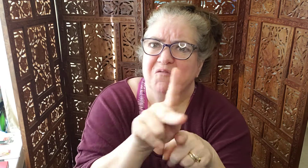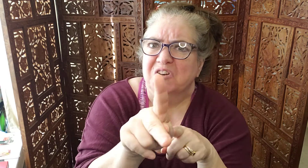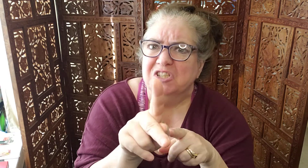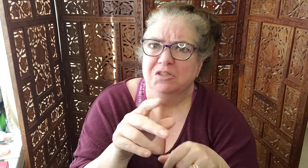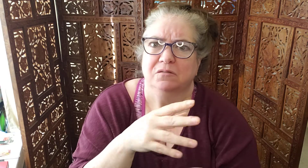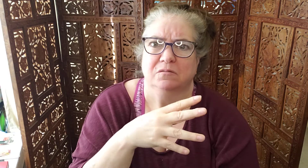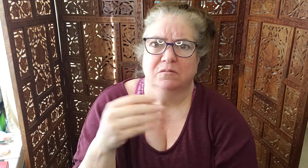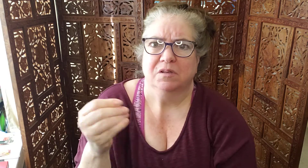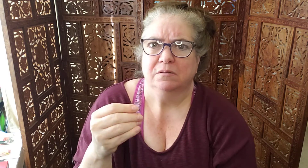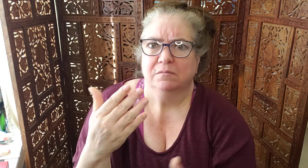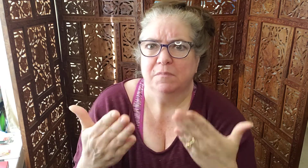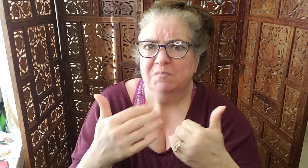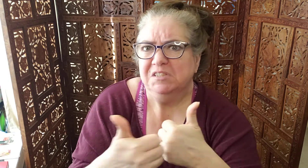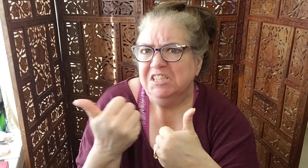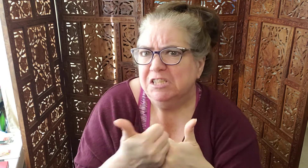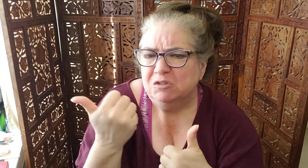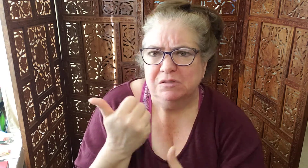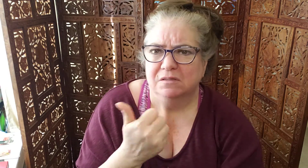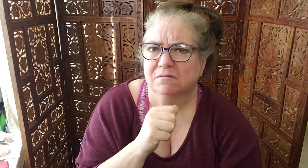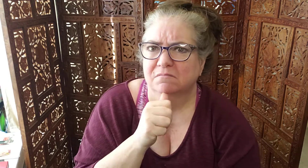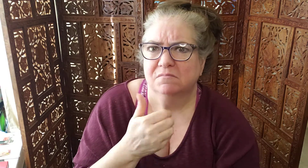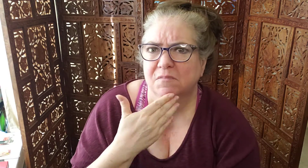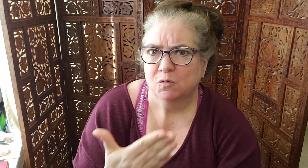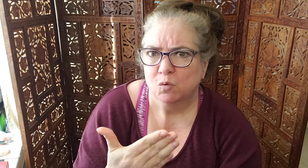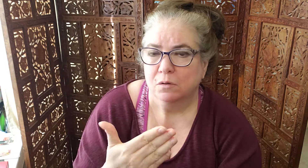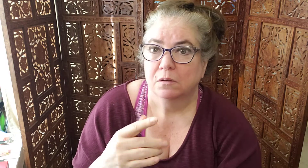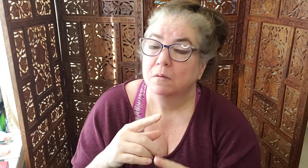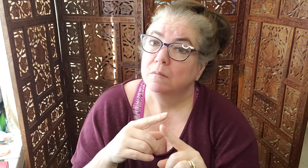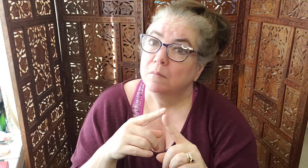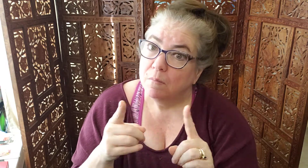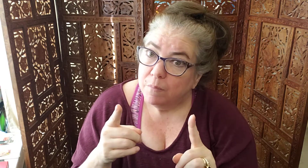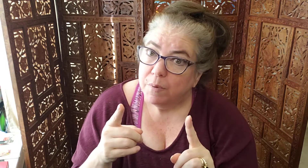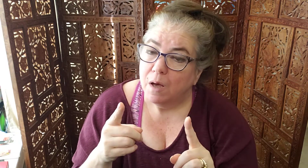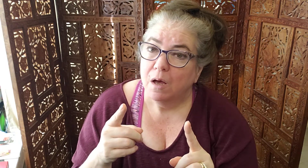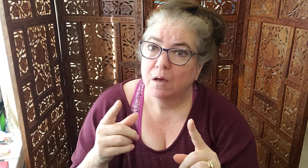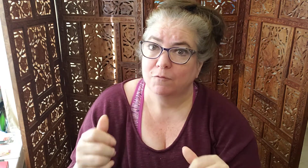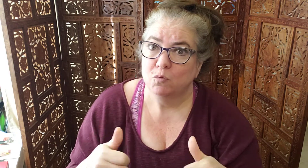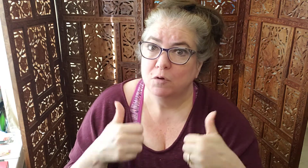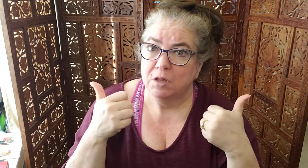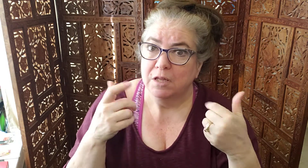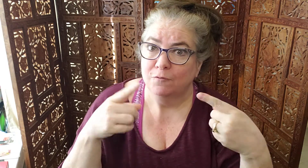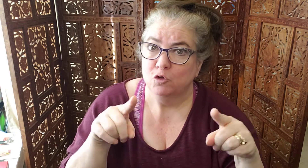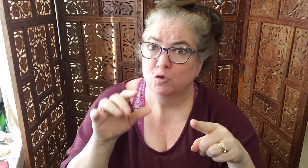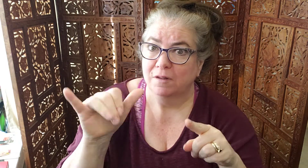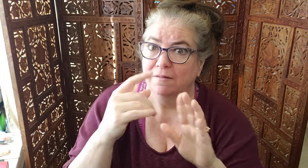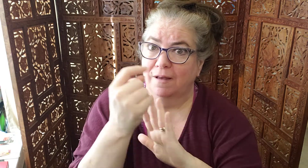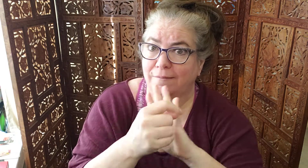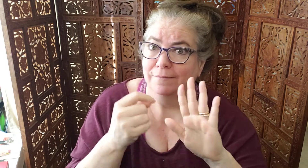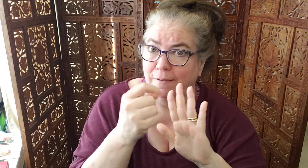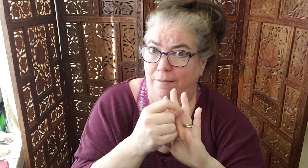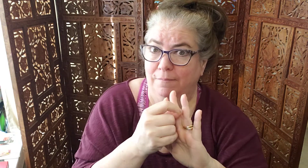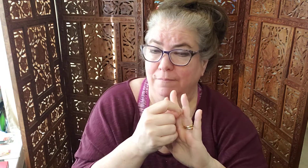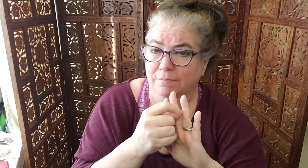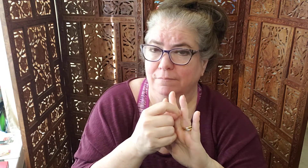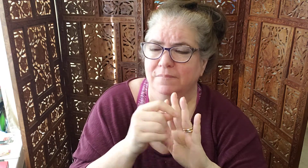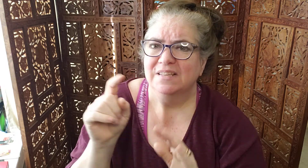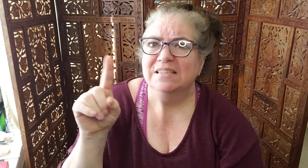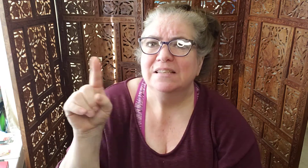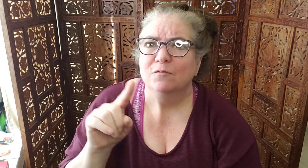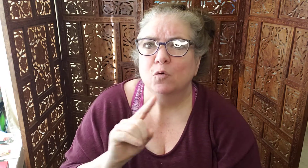time. But Ziegfeld really did show something special. He really wanted to celebrate women's beauty, talent,